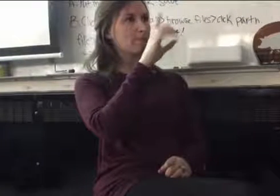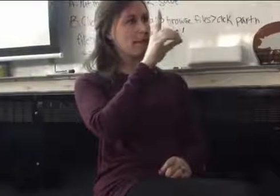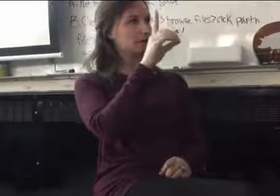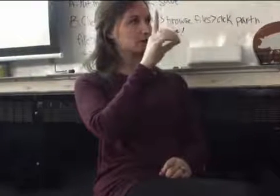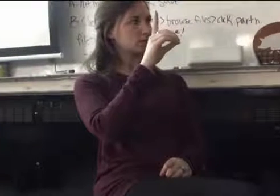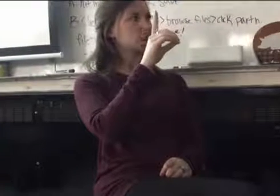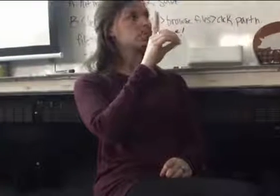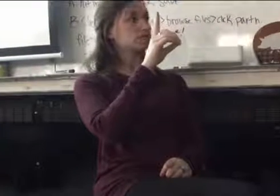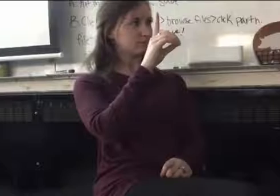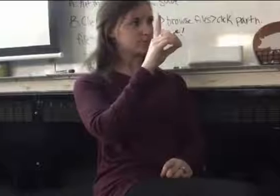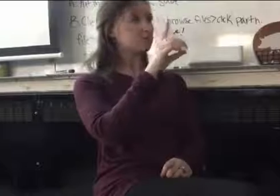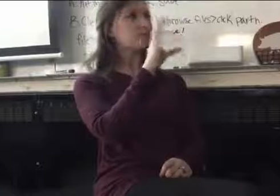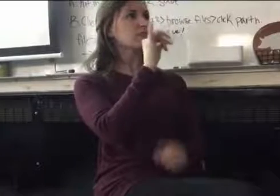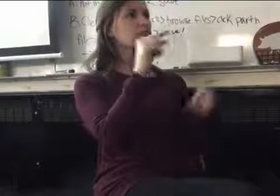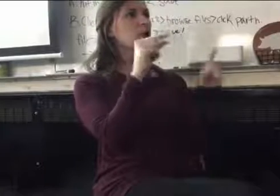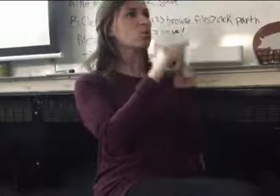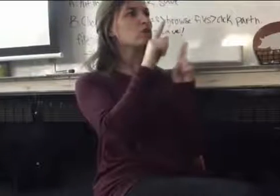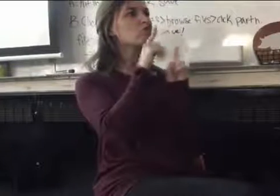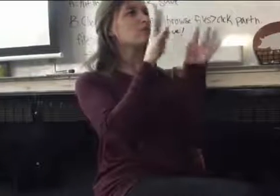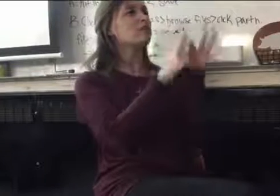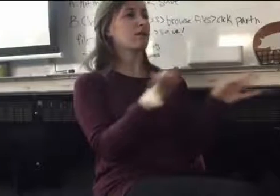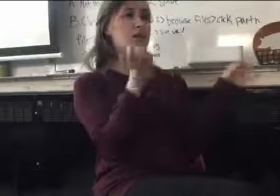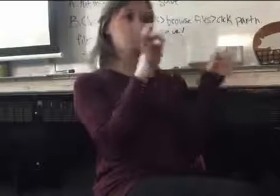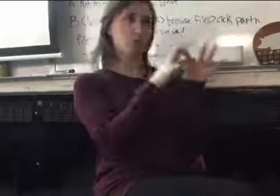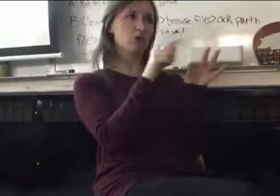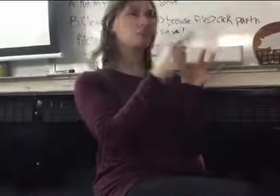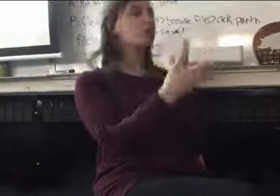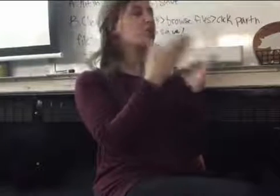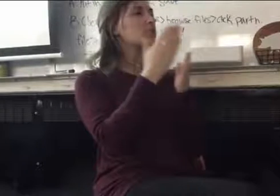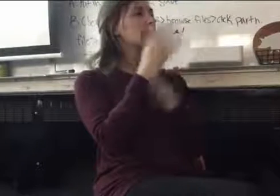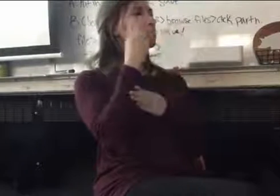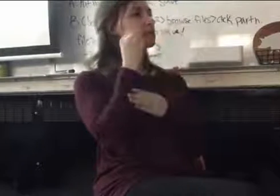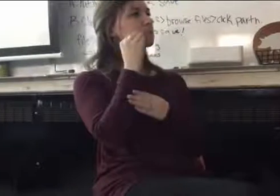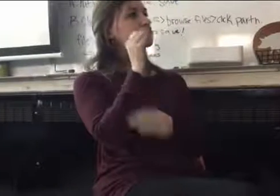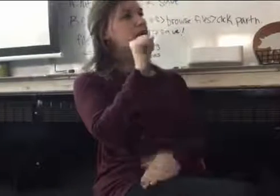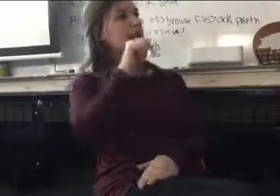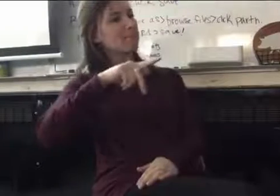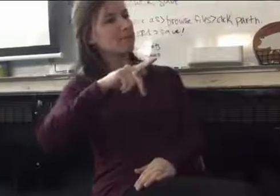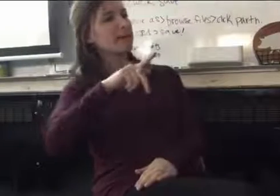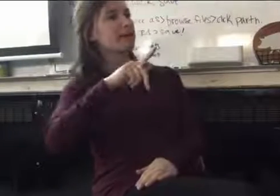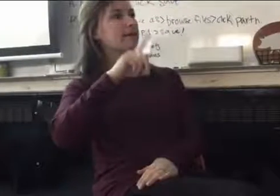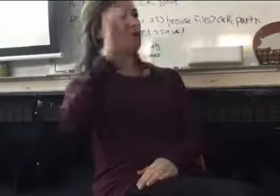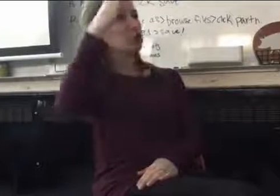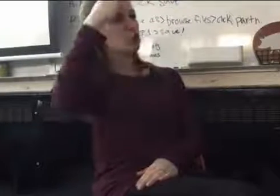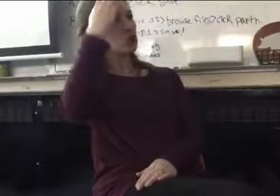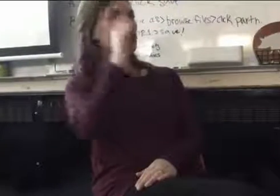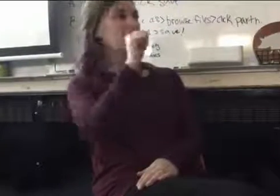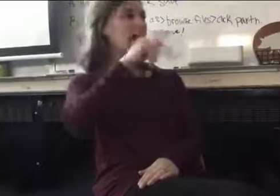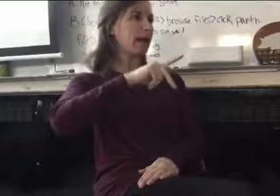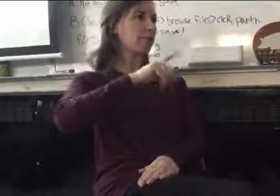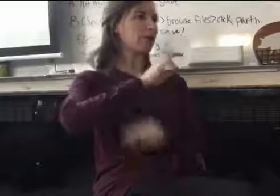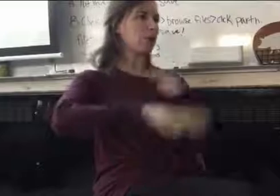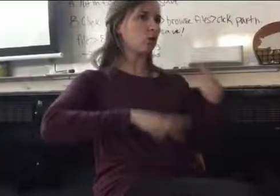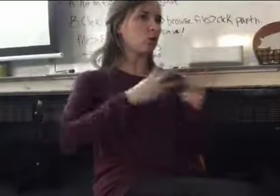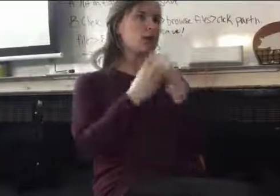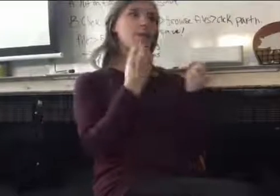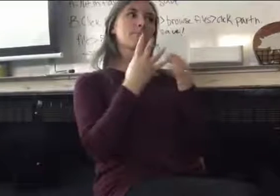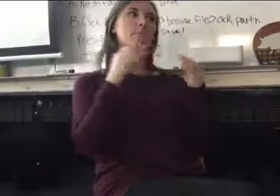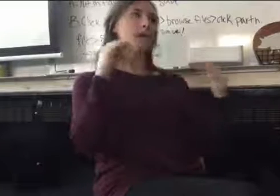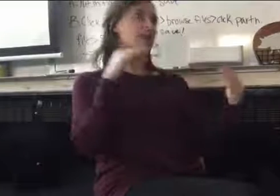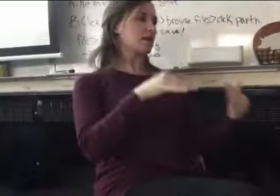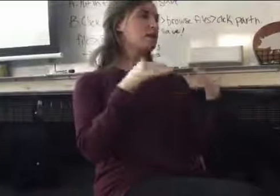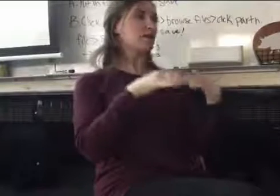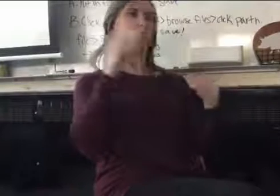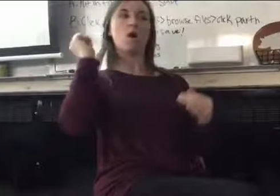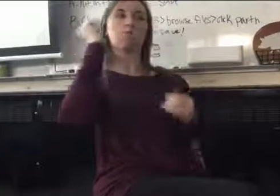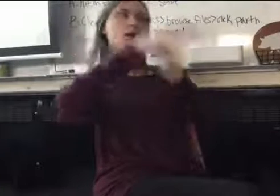this word is really important. You guys have probably been in AP Euro and AP World. You've had a lot of wars thrown at you. When